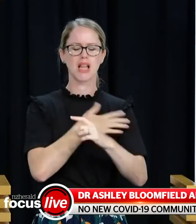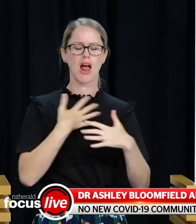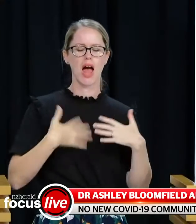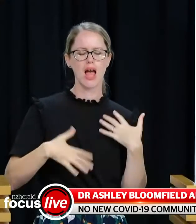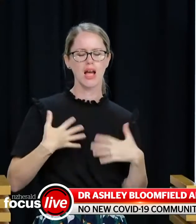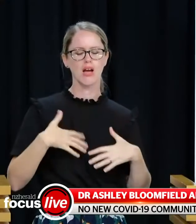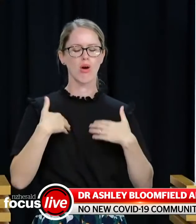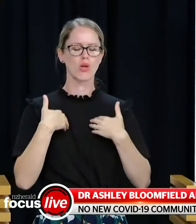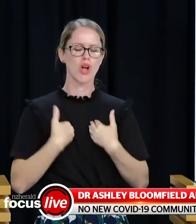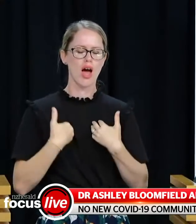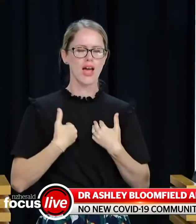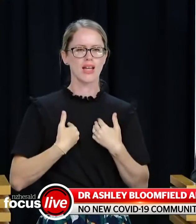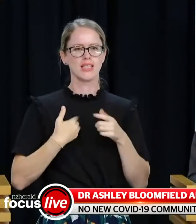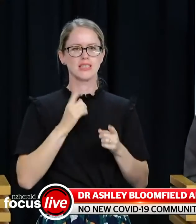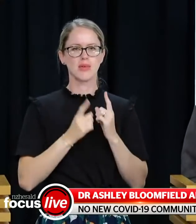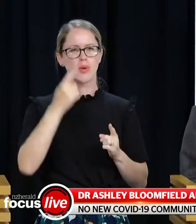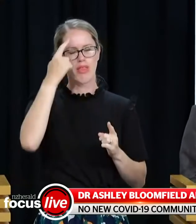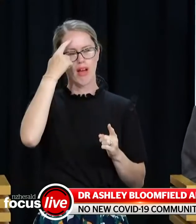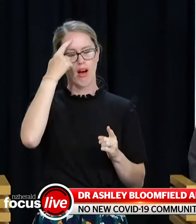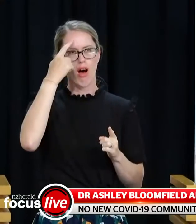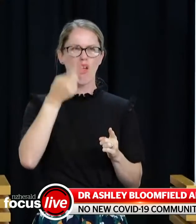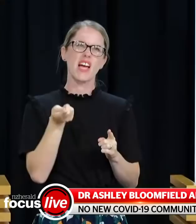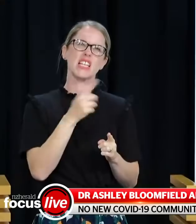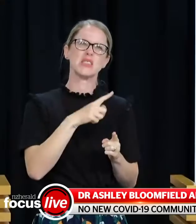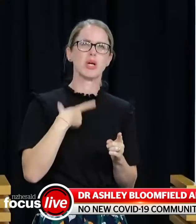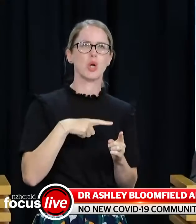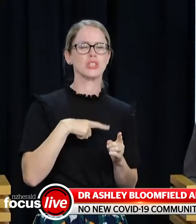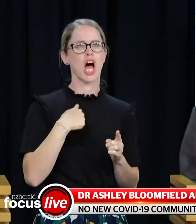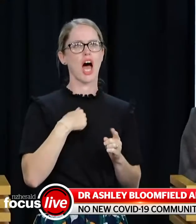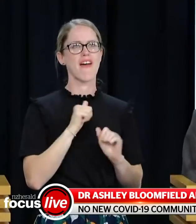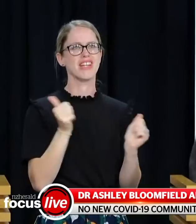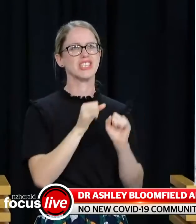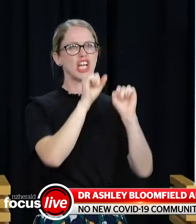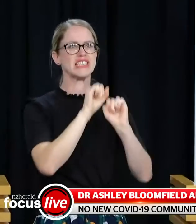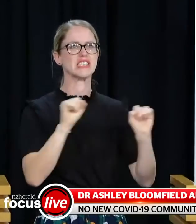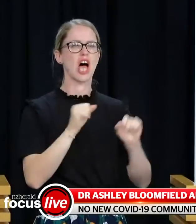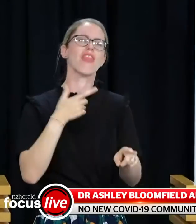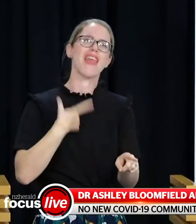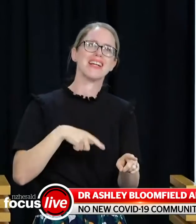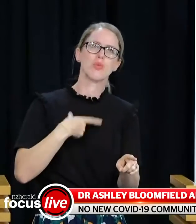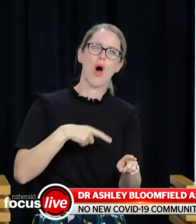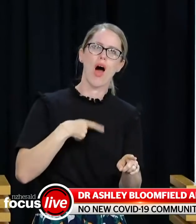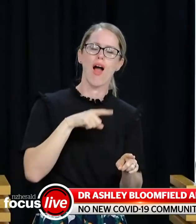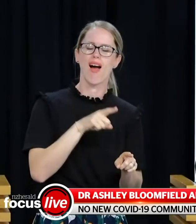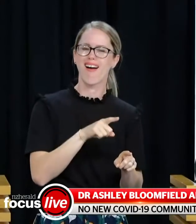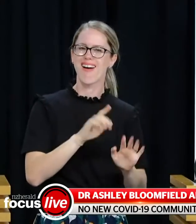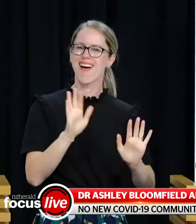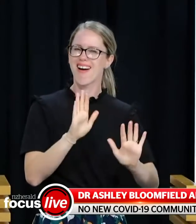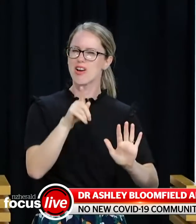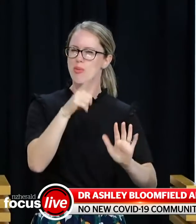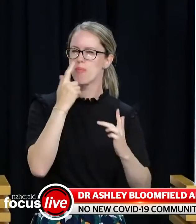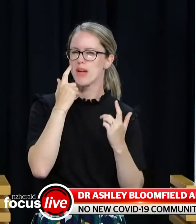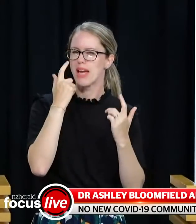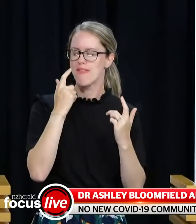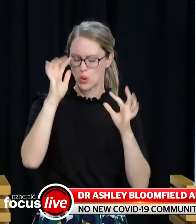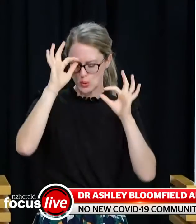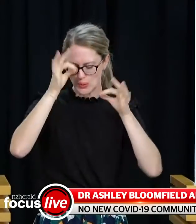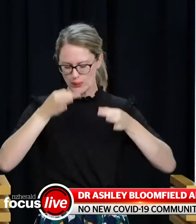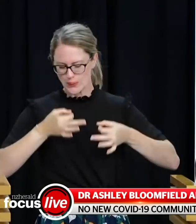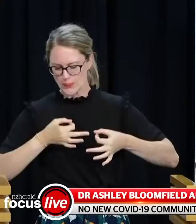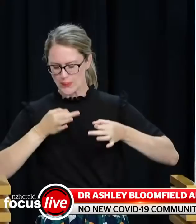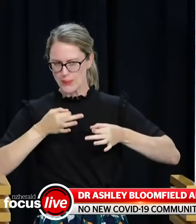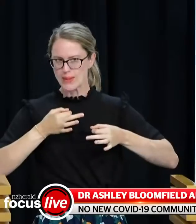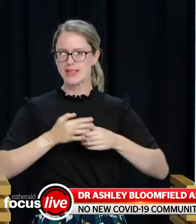Sometimes people ascribe these symptoms to other things, such as post-exercise muscle discomfort, sore